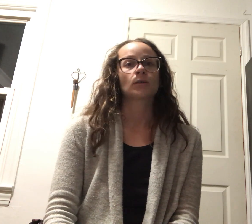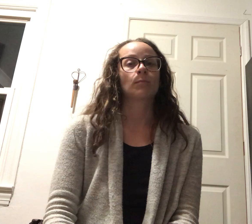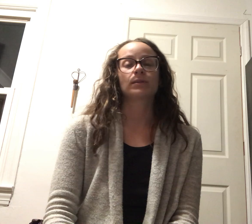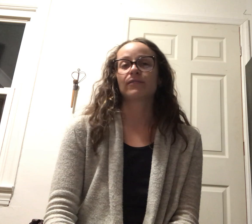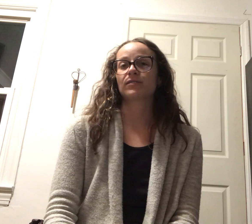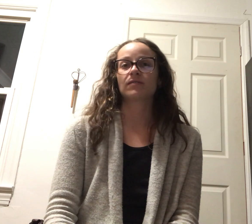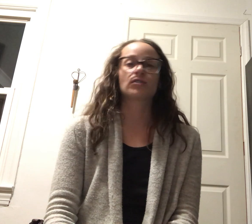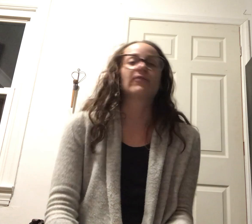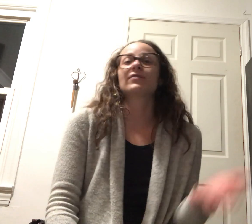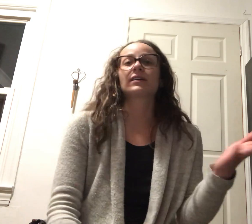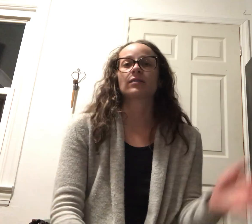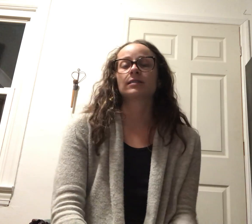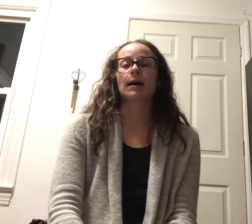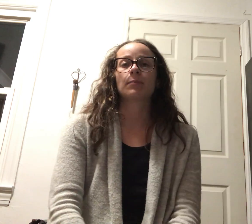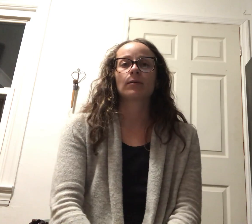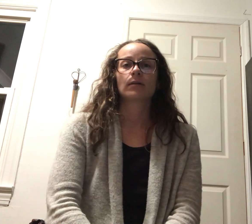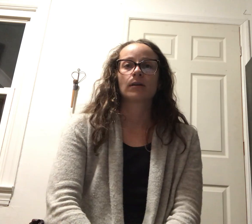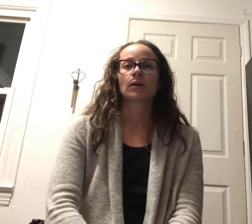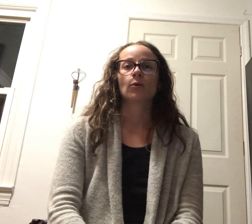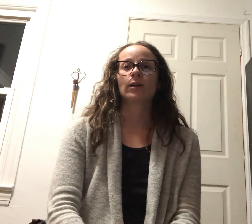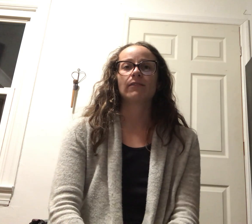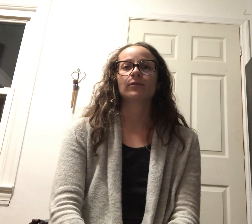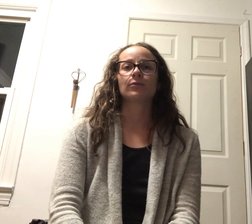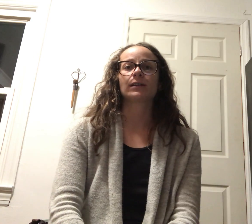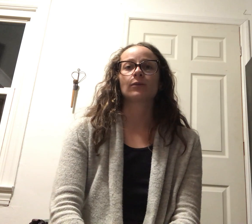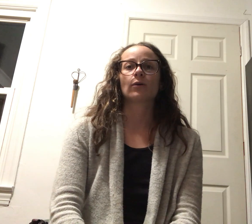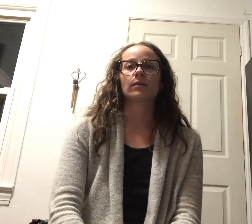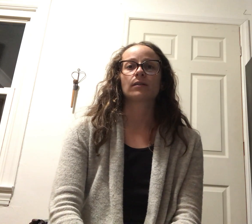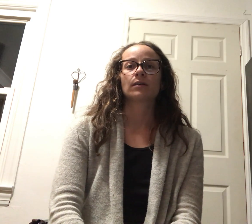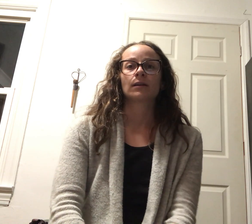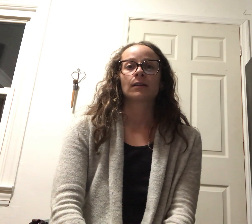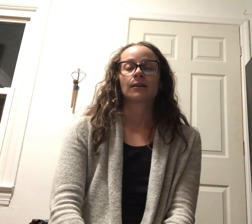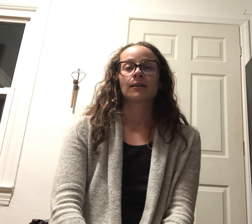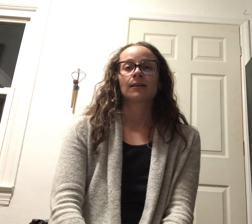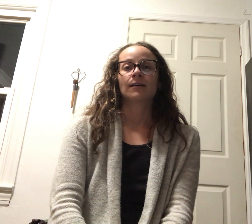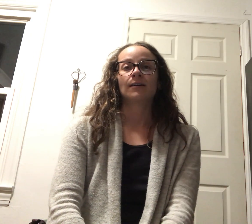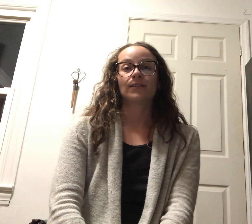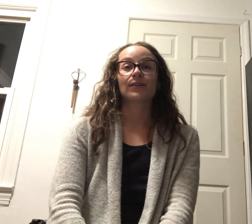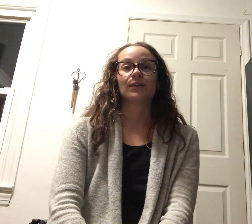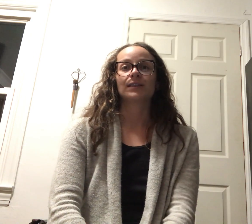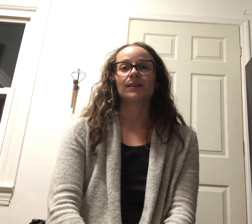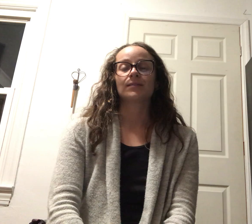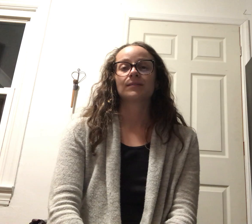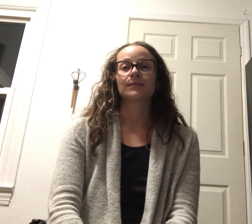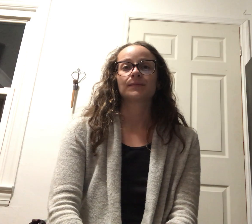put different things on top. Whatever you really want. Oh, they're good though.